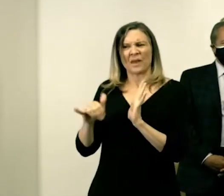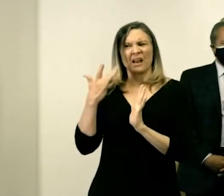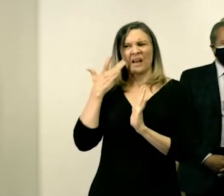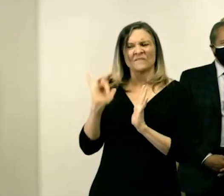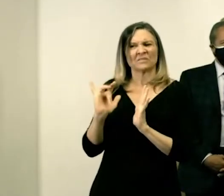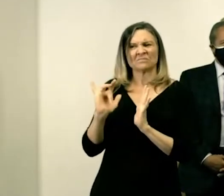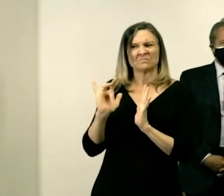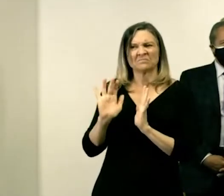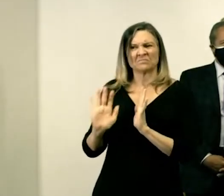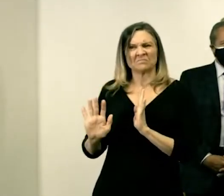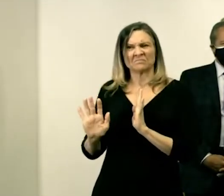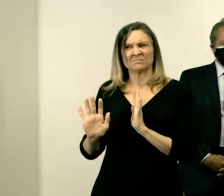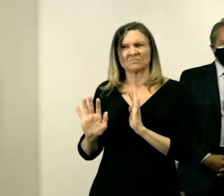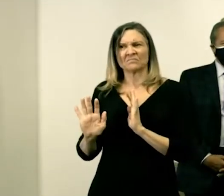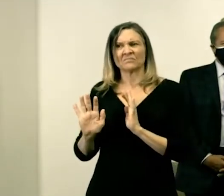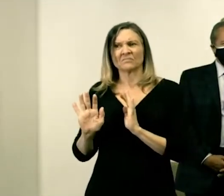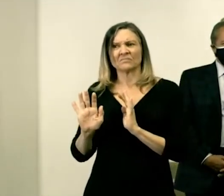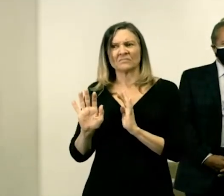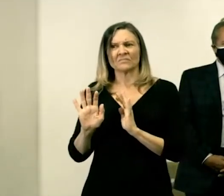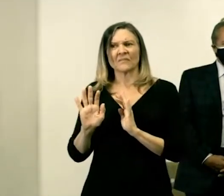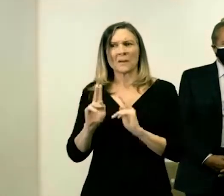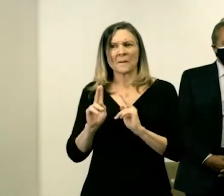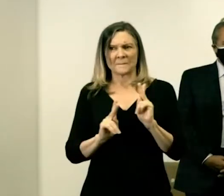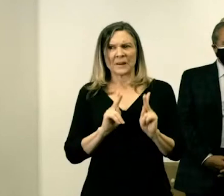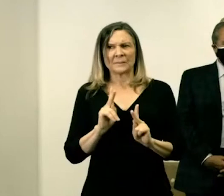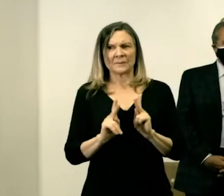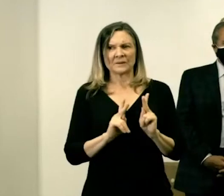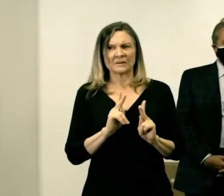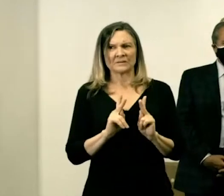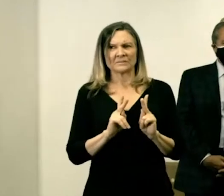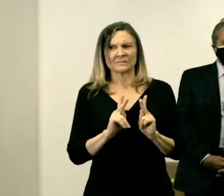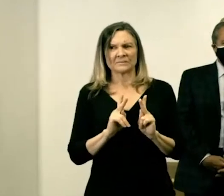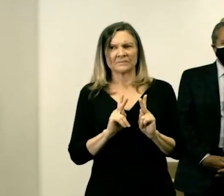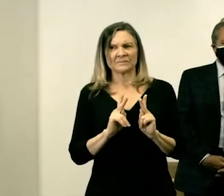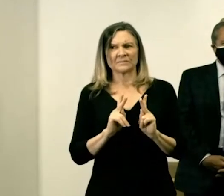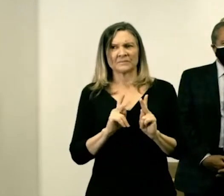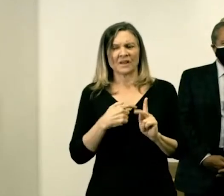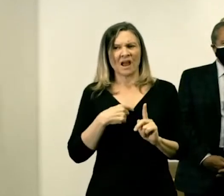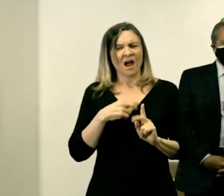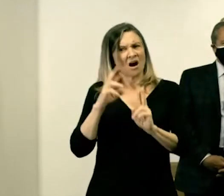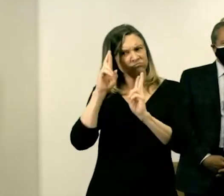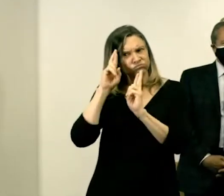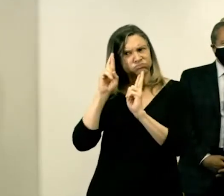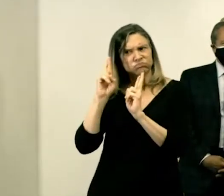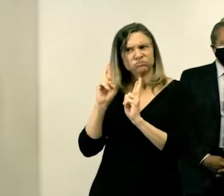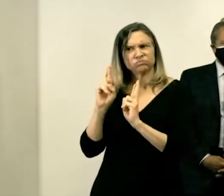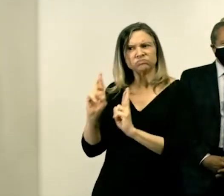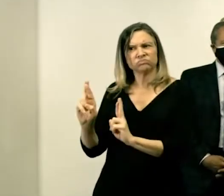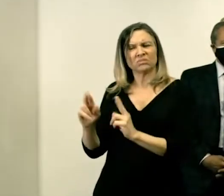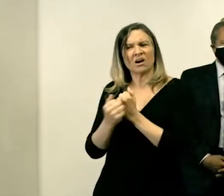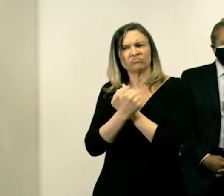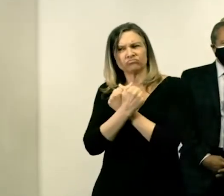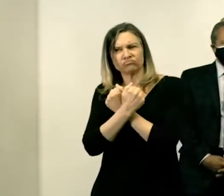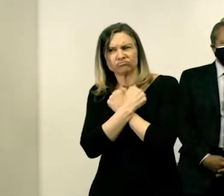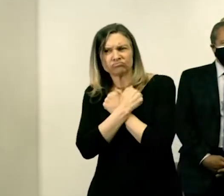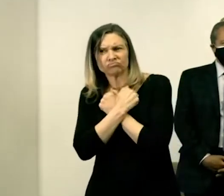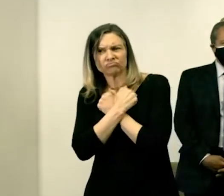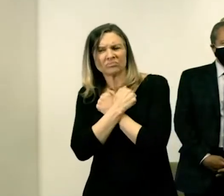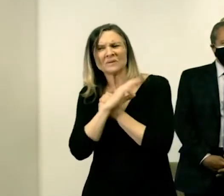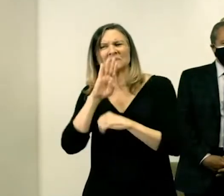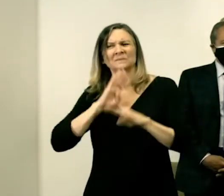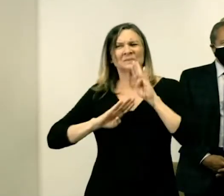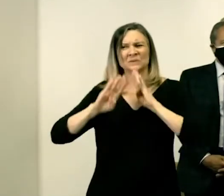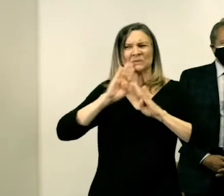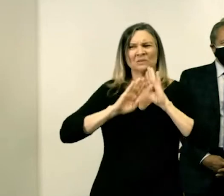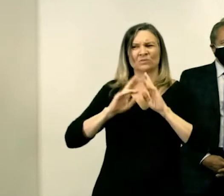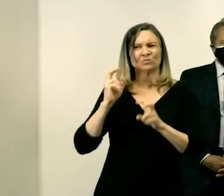There are people that signed that I have deep respect and empathy for, that have been frustrated. This has been a hard year